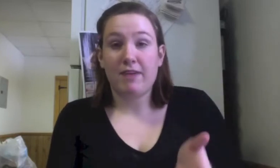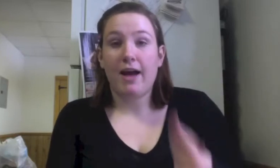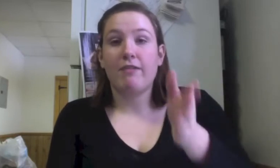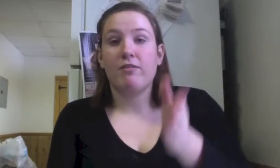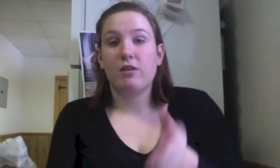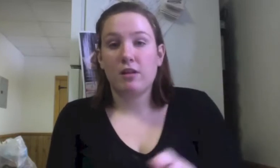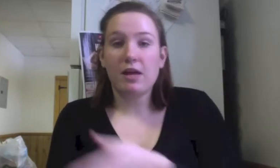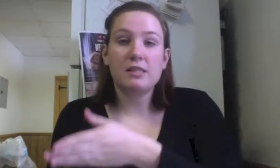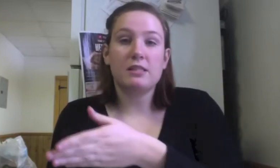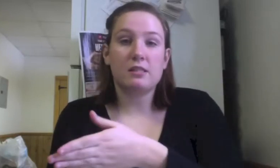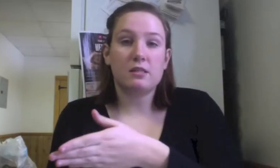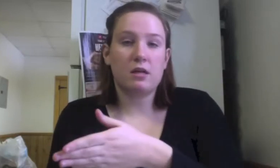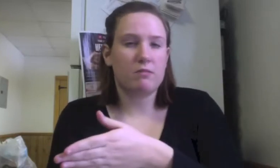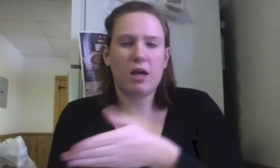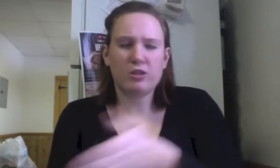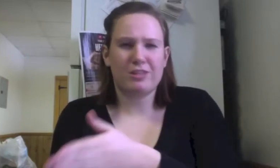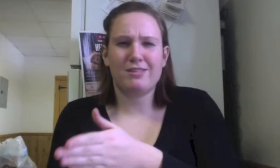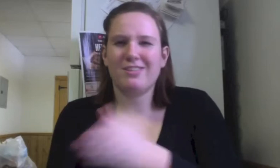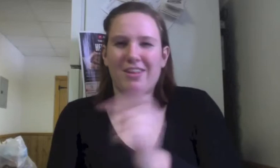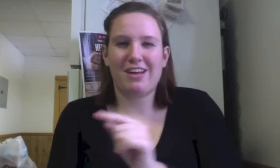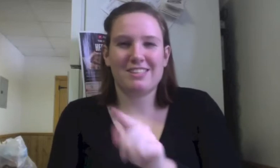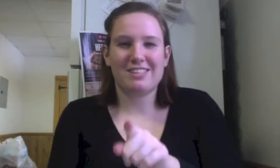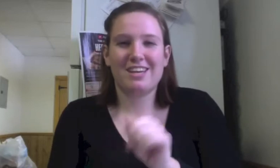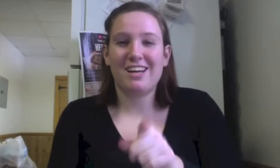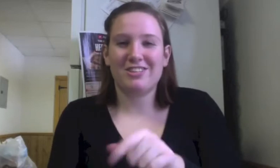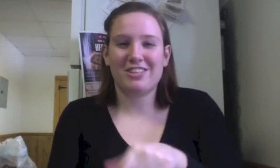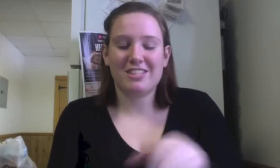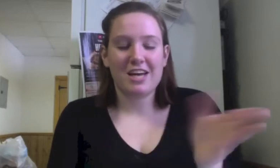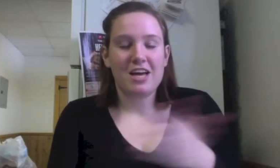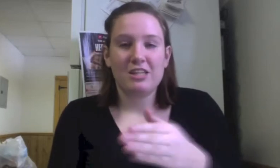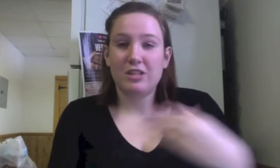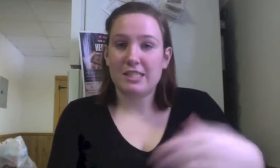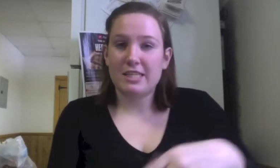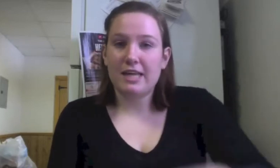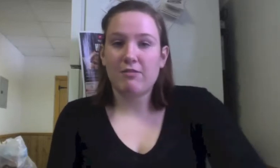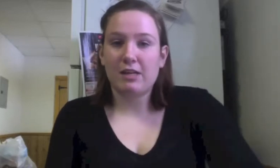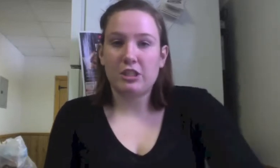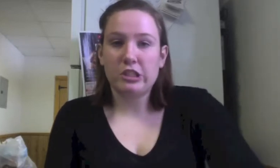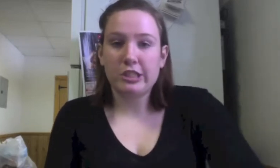75 thousandths, hundredths, not thousands, hundredths. So they see that relationship.